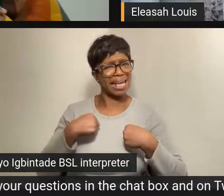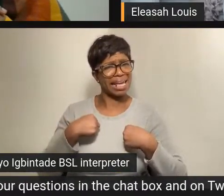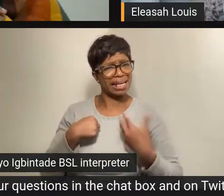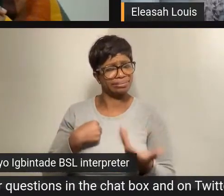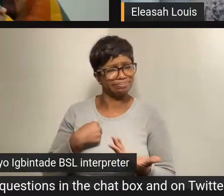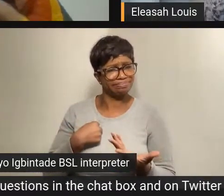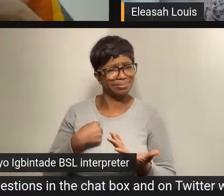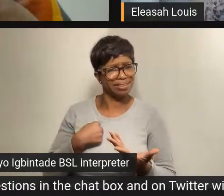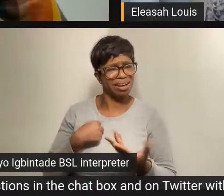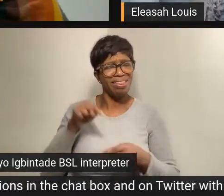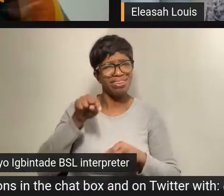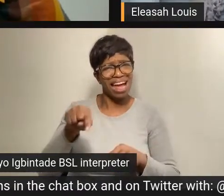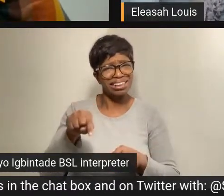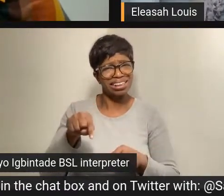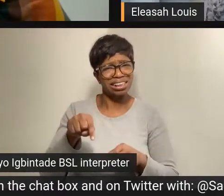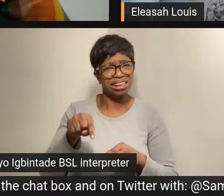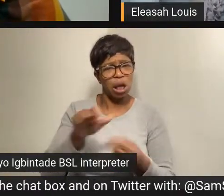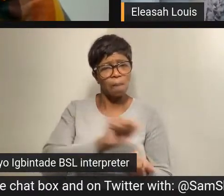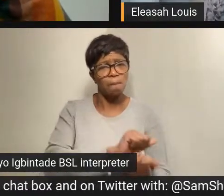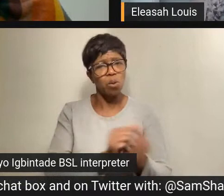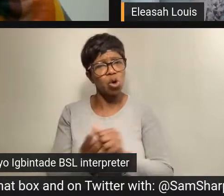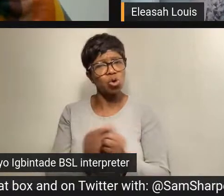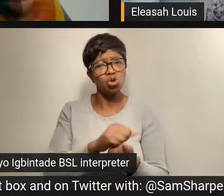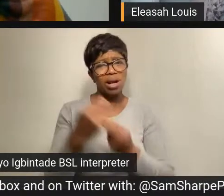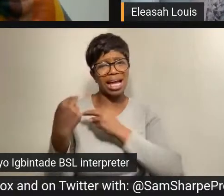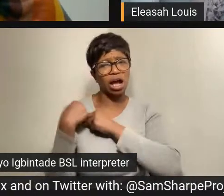of that mutual accountability,